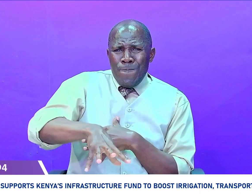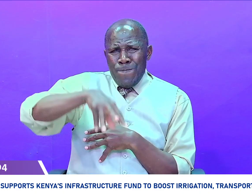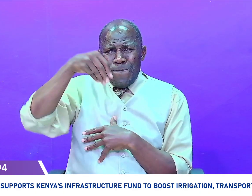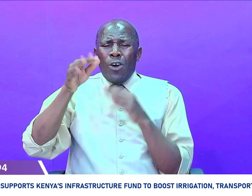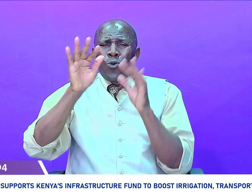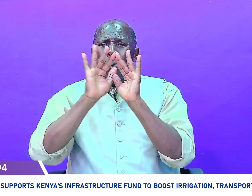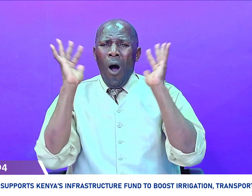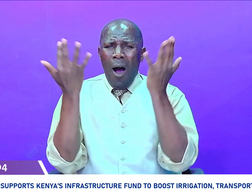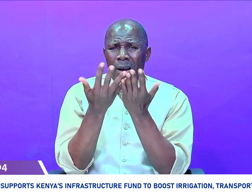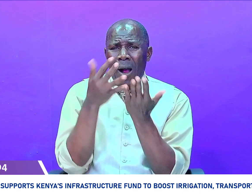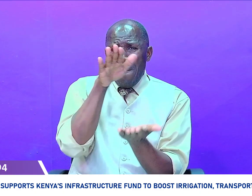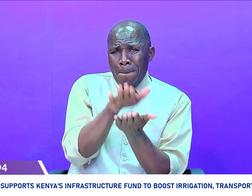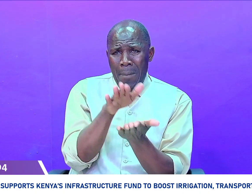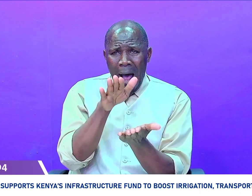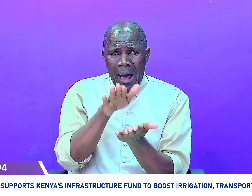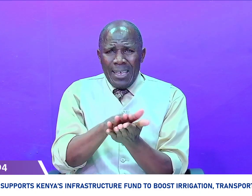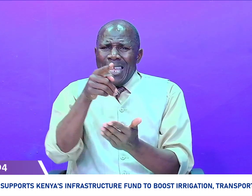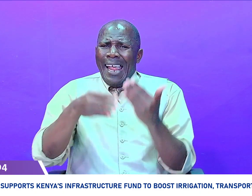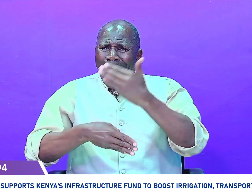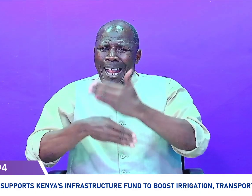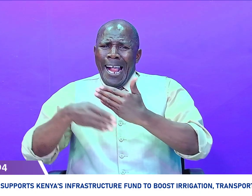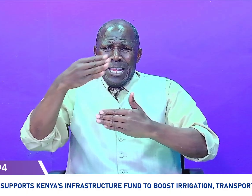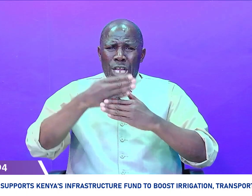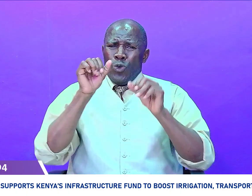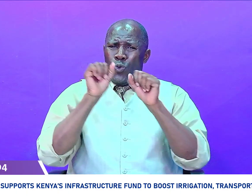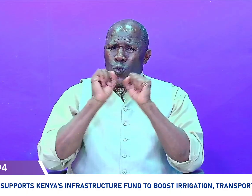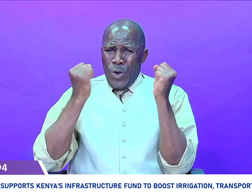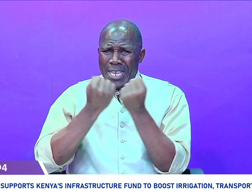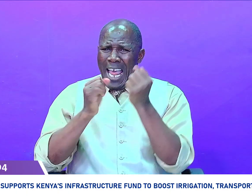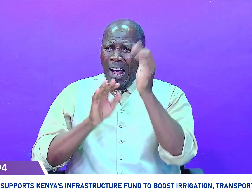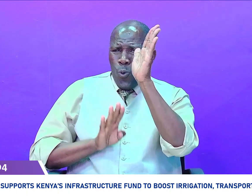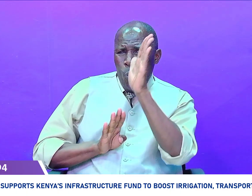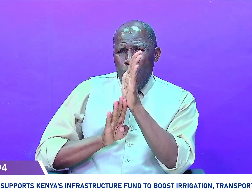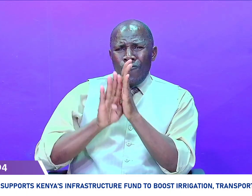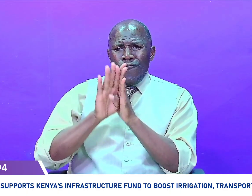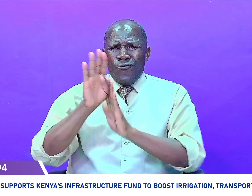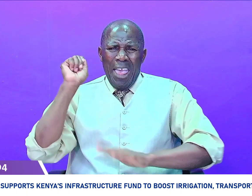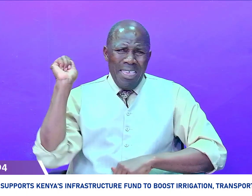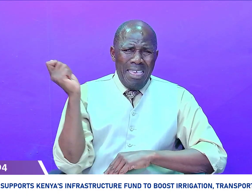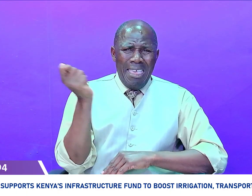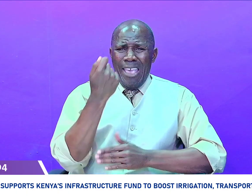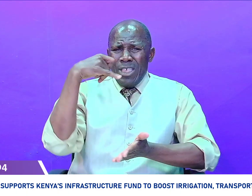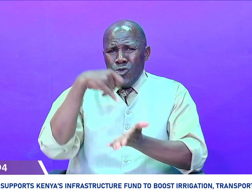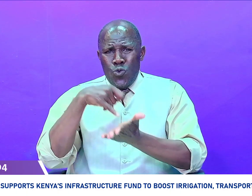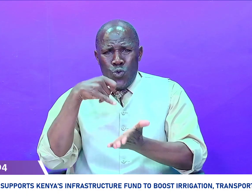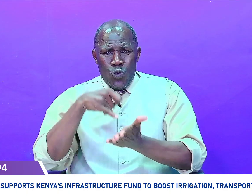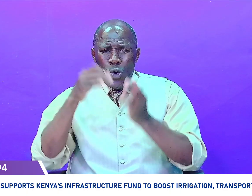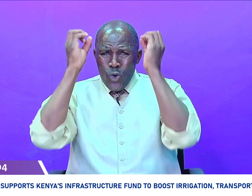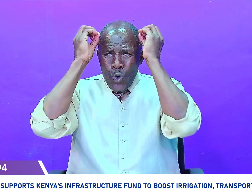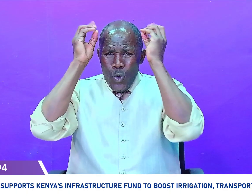The discussions also recognized the World Bank contribution to social development in Kenya,